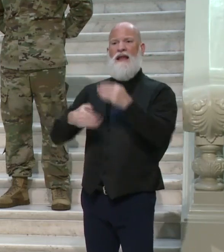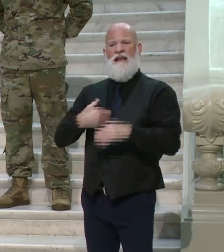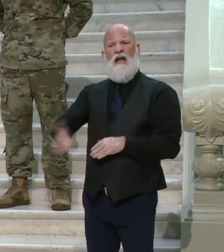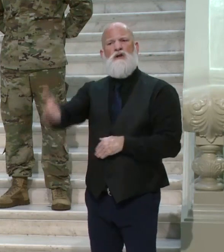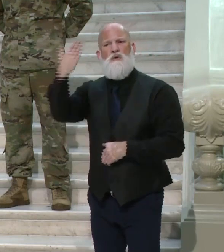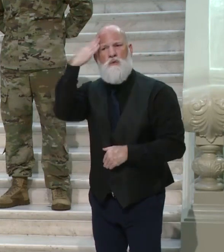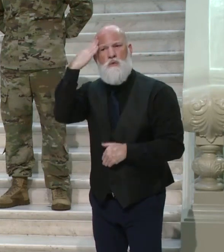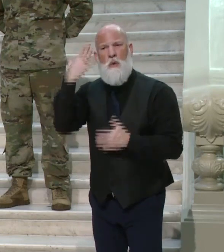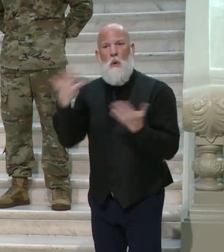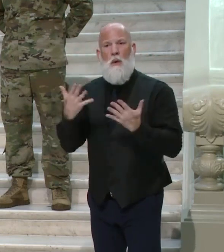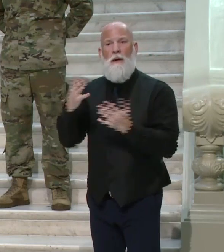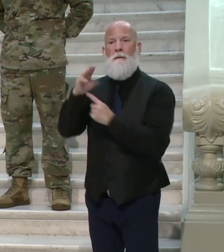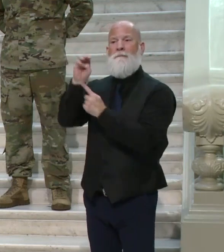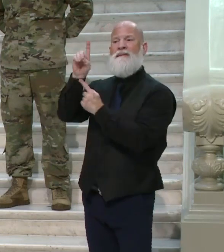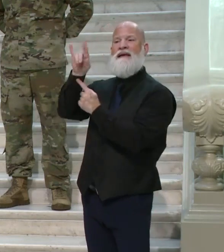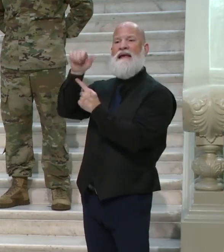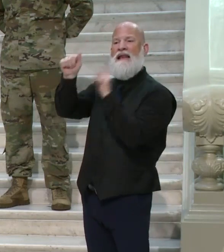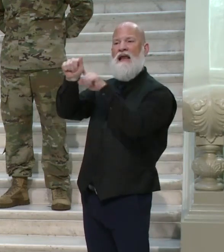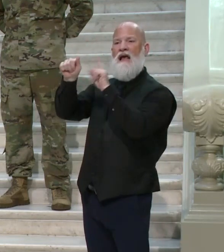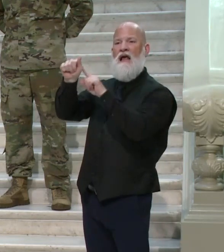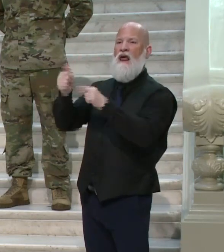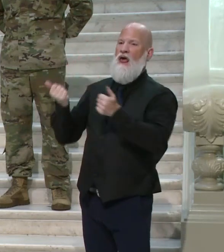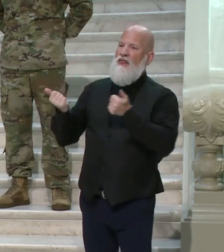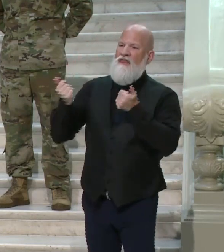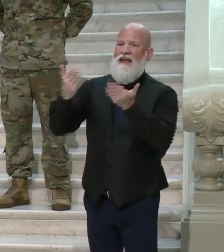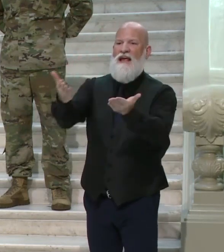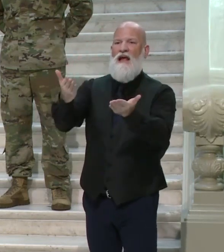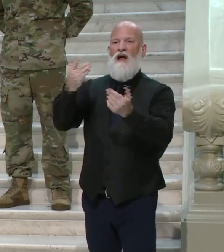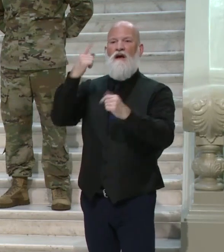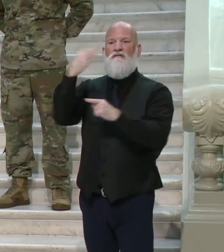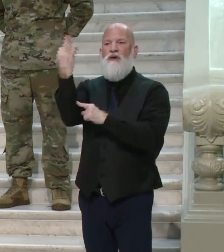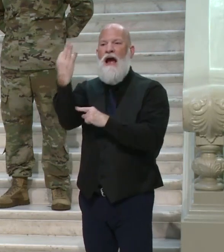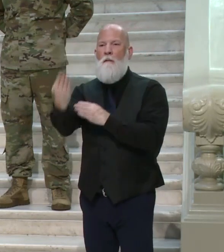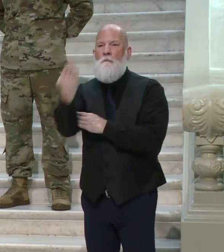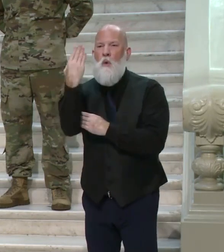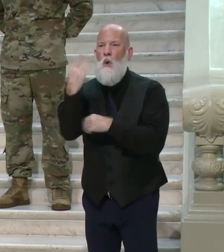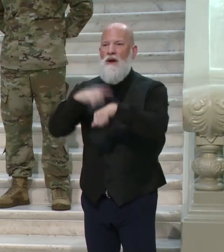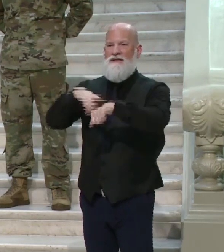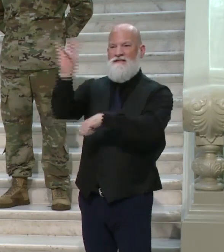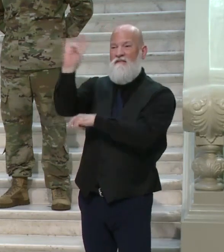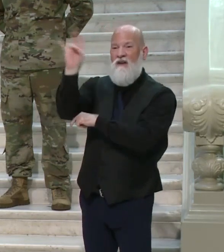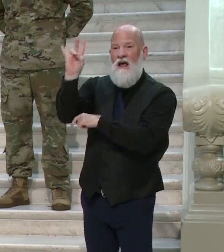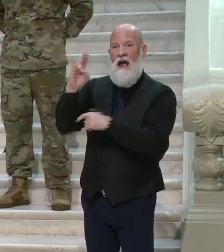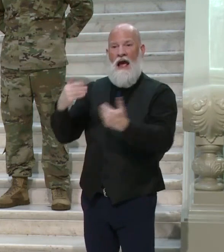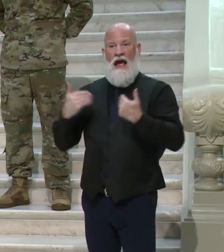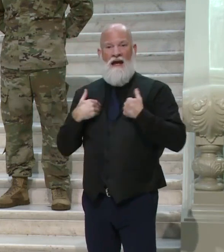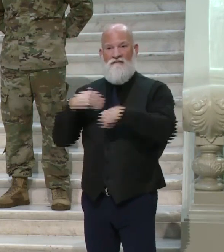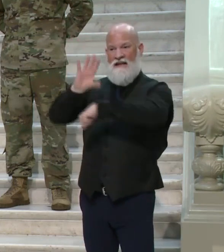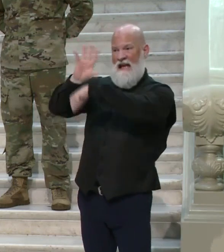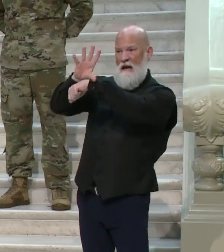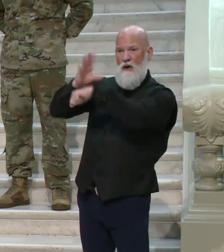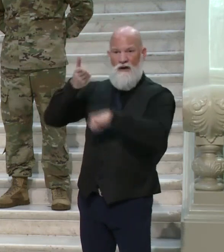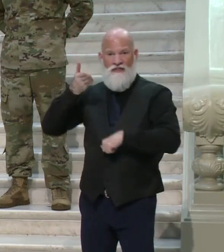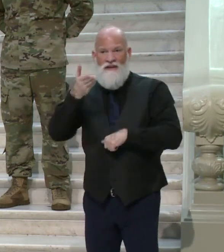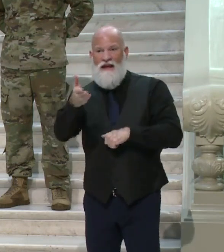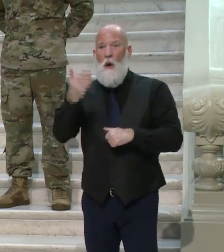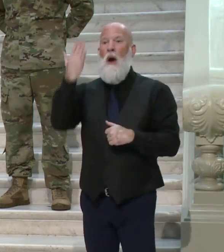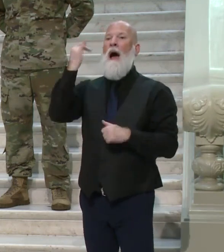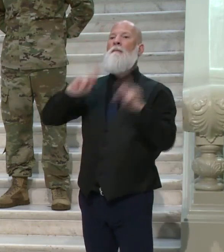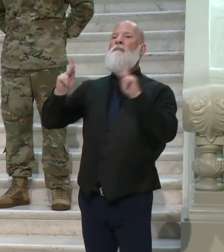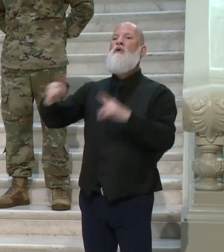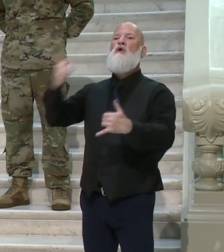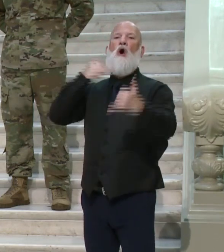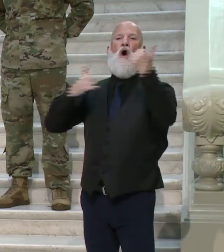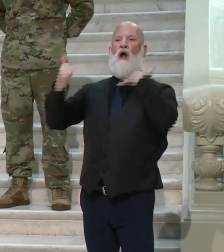they were. They were out there at barbershops at 7 a.m. Friday morning because I had people calling and telling me. And